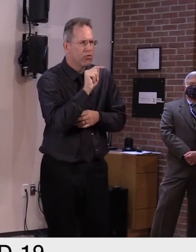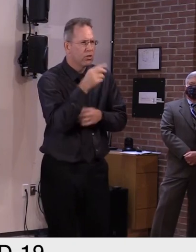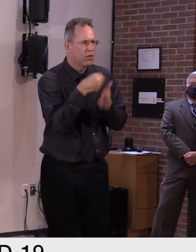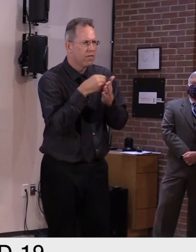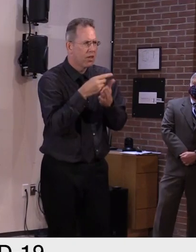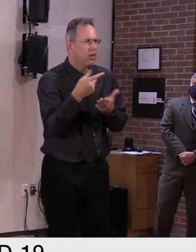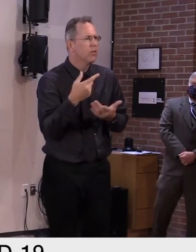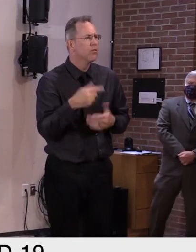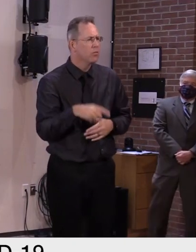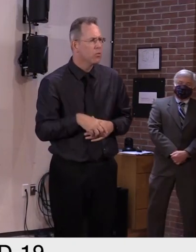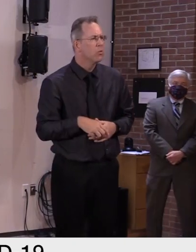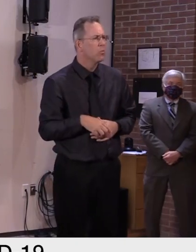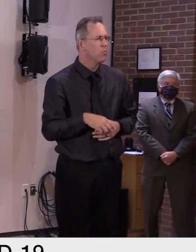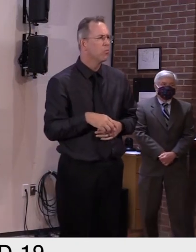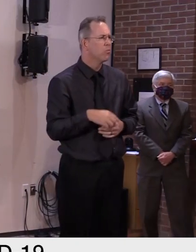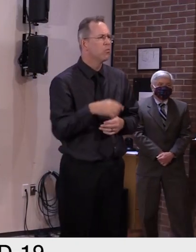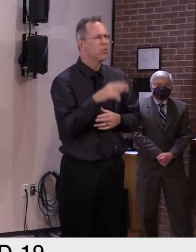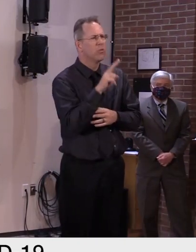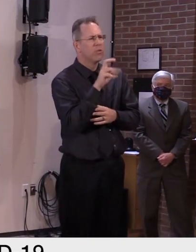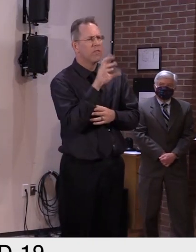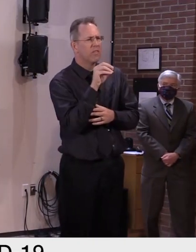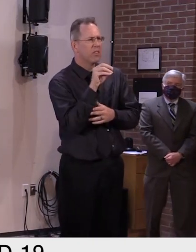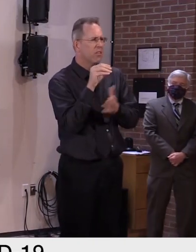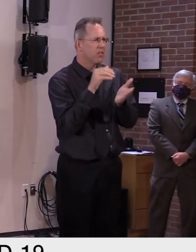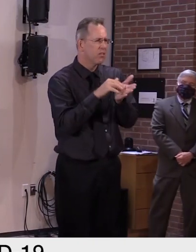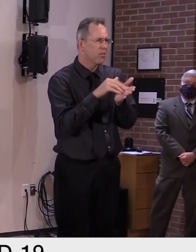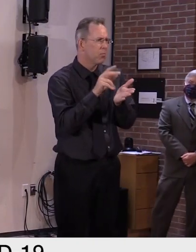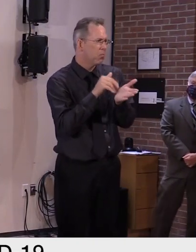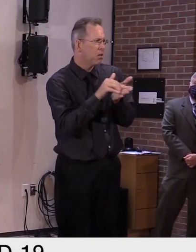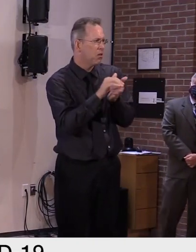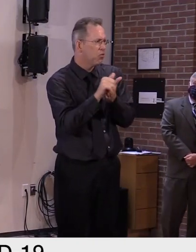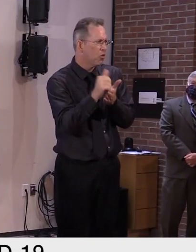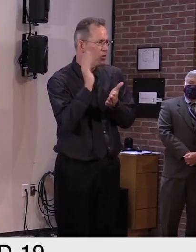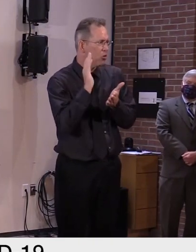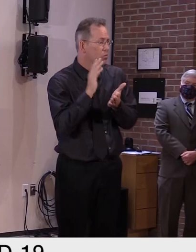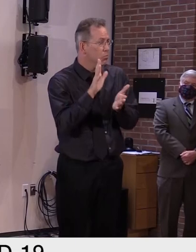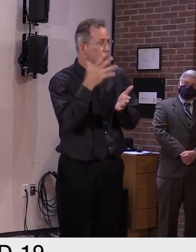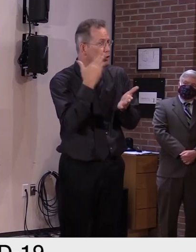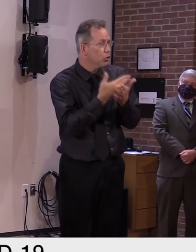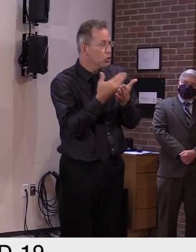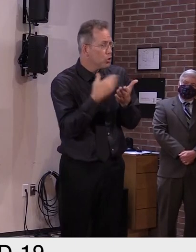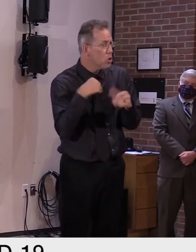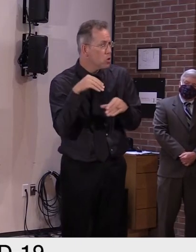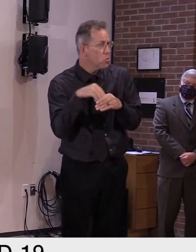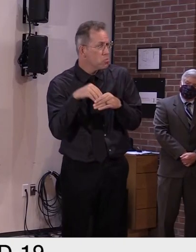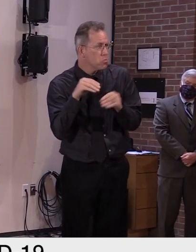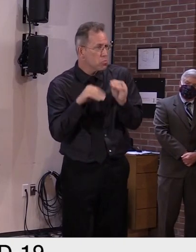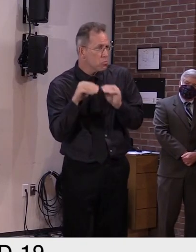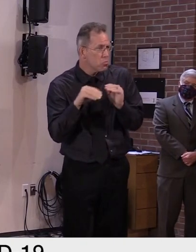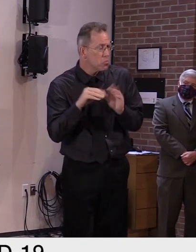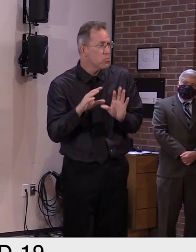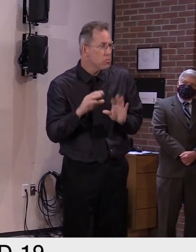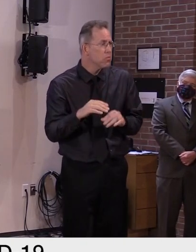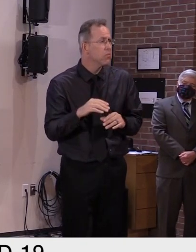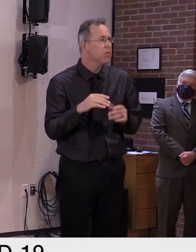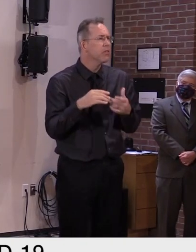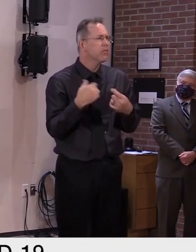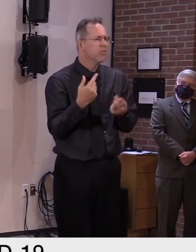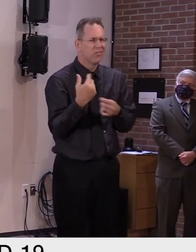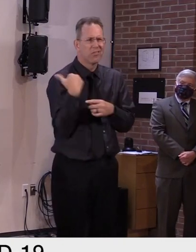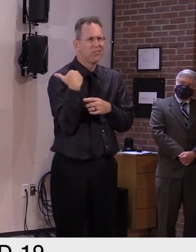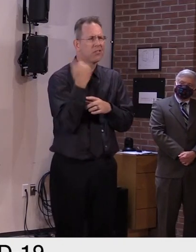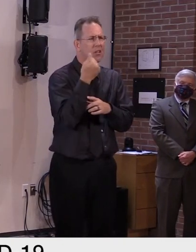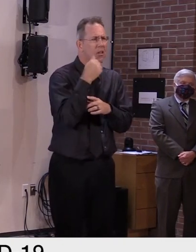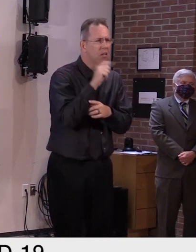$225-235 million, we're doing pretty well. I remember about a month into the month and a half into the pandemic, I believe